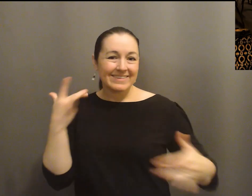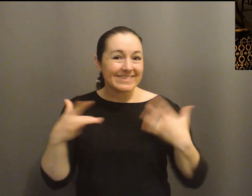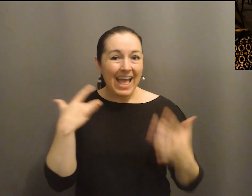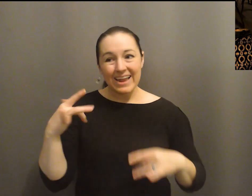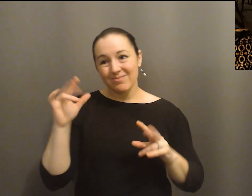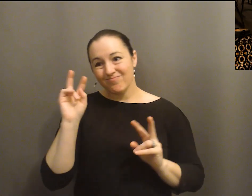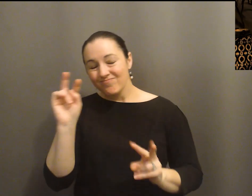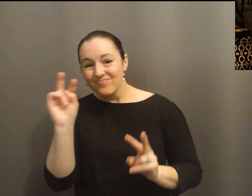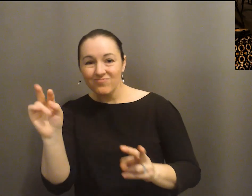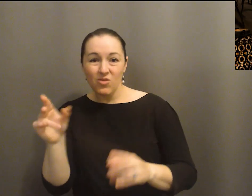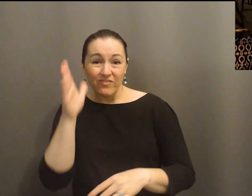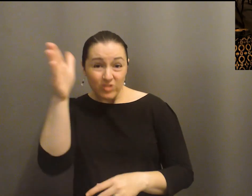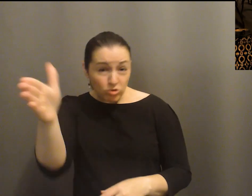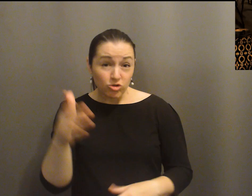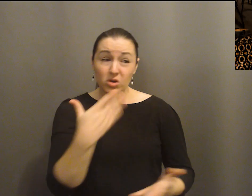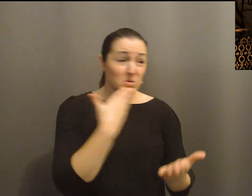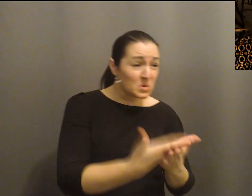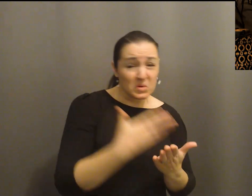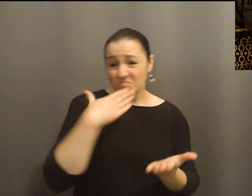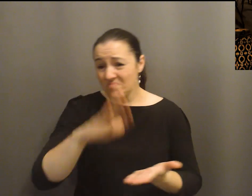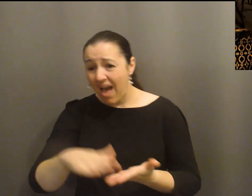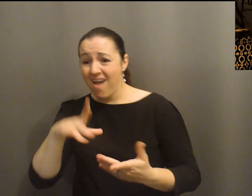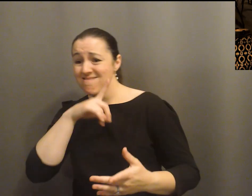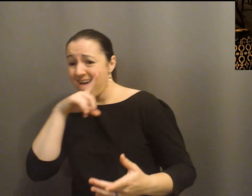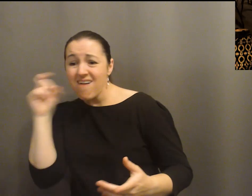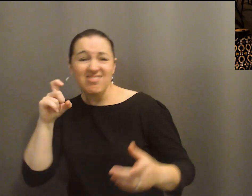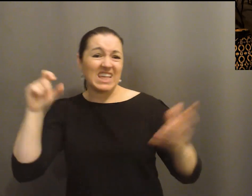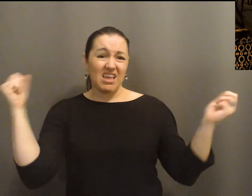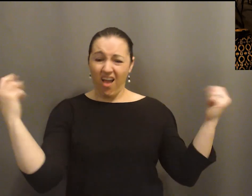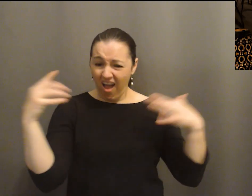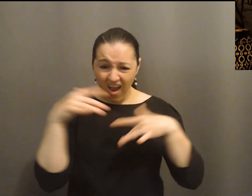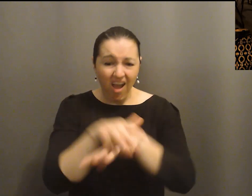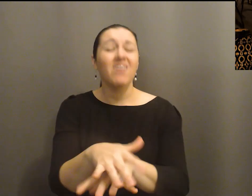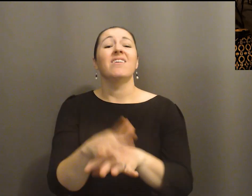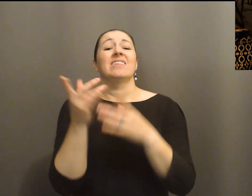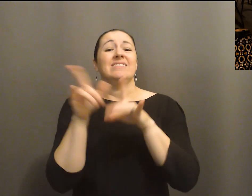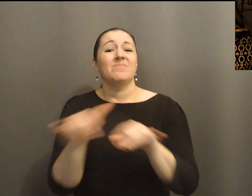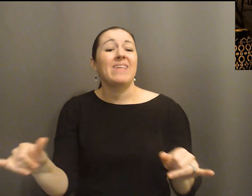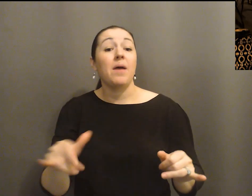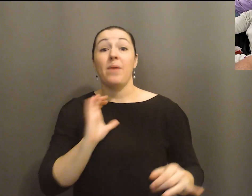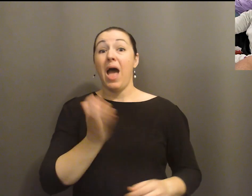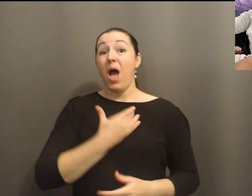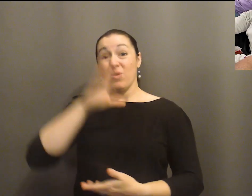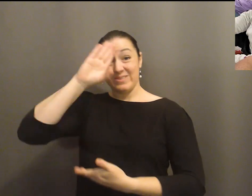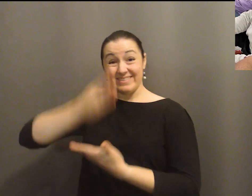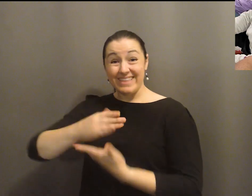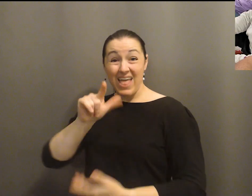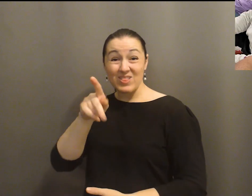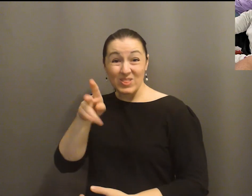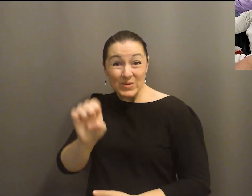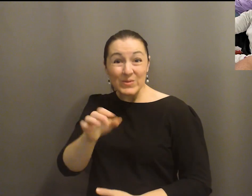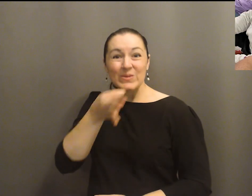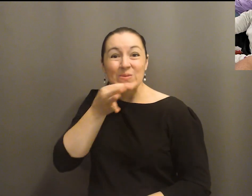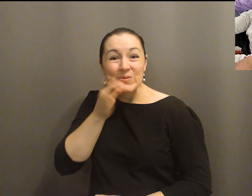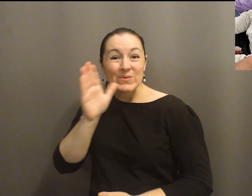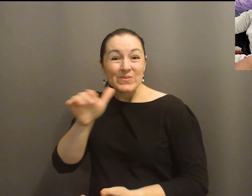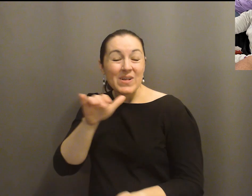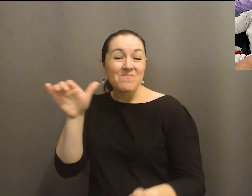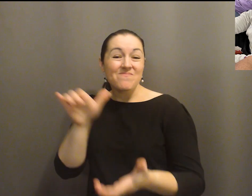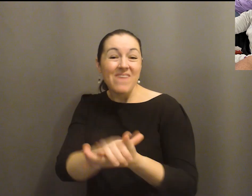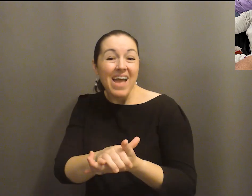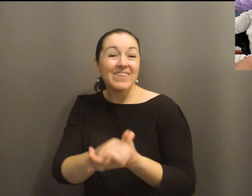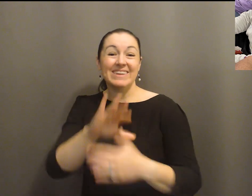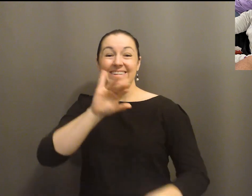in our future And all this stuff Is happening The good, the bad, the ugly All these exciting things Are happening And our son Luke Is about to get married In